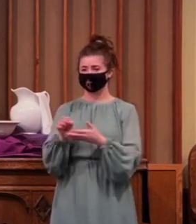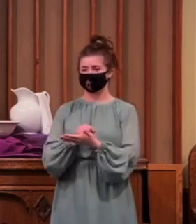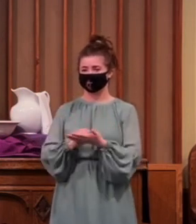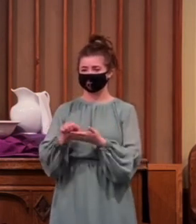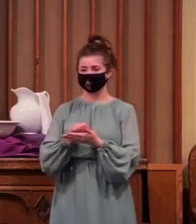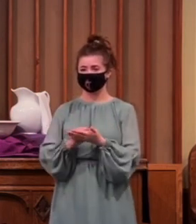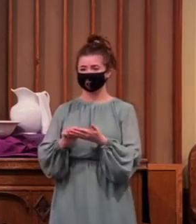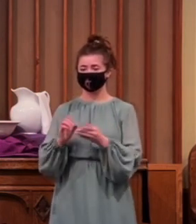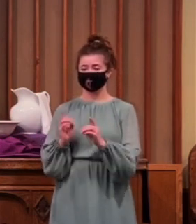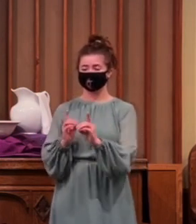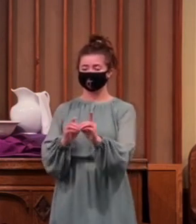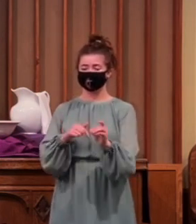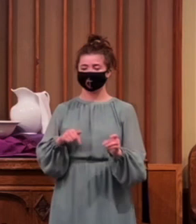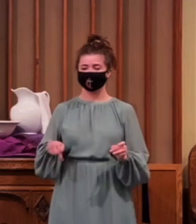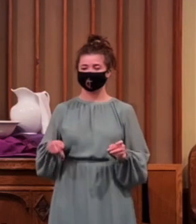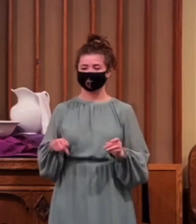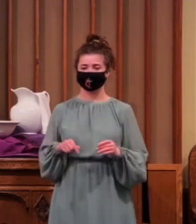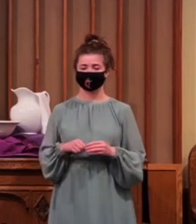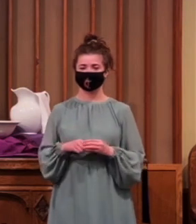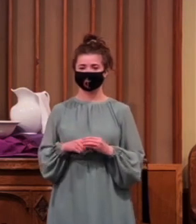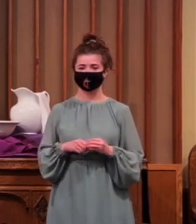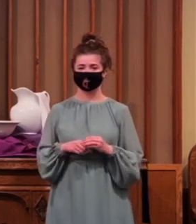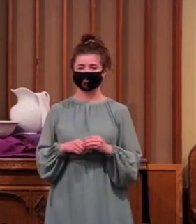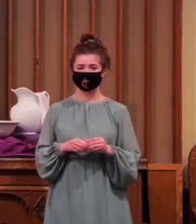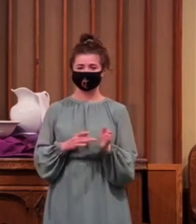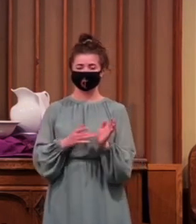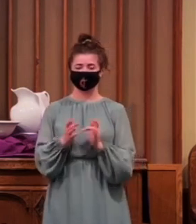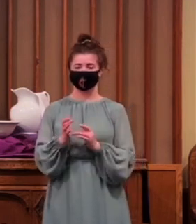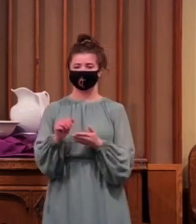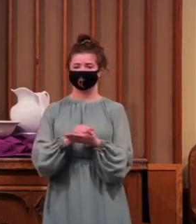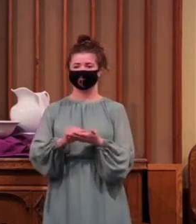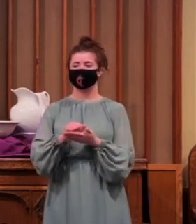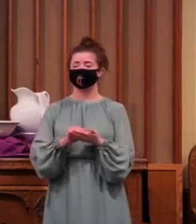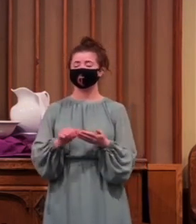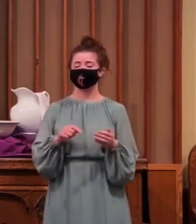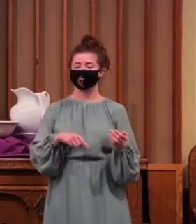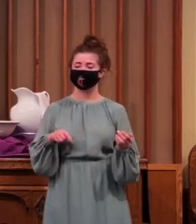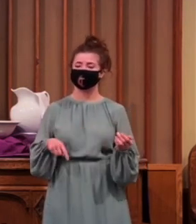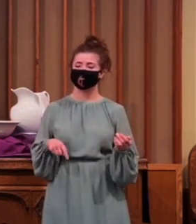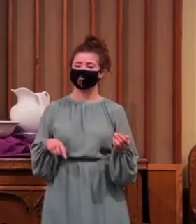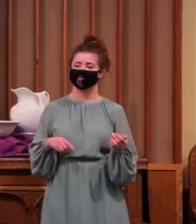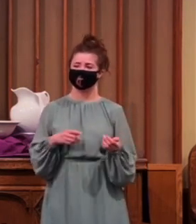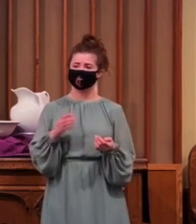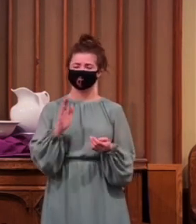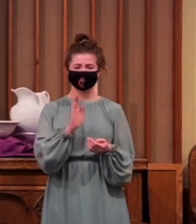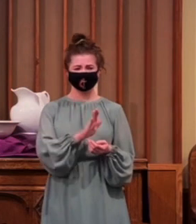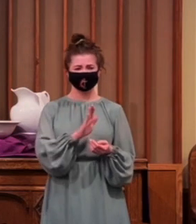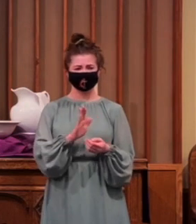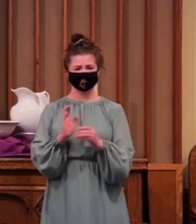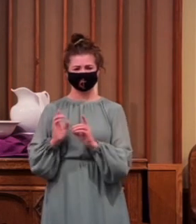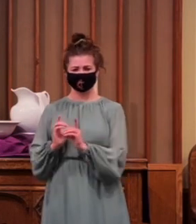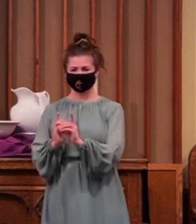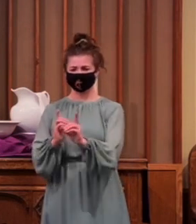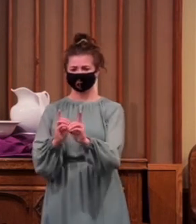feet. Jesus washed the feet of the ones who were his followers,